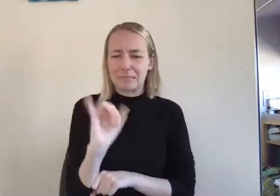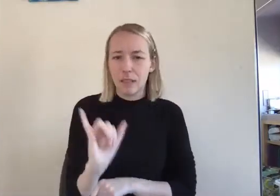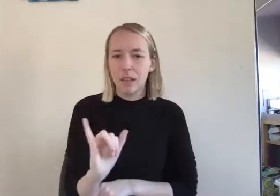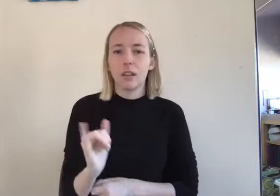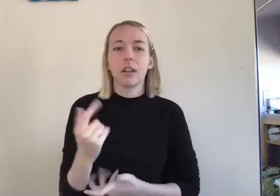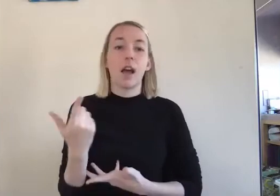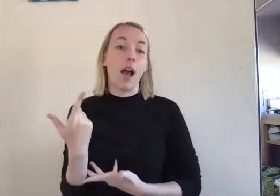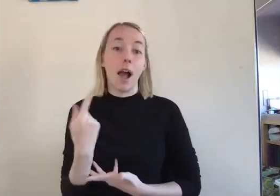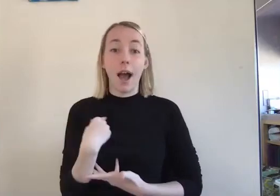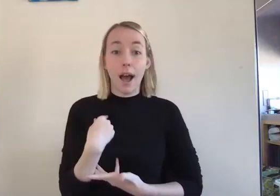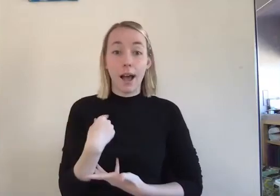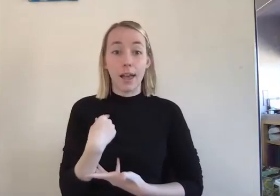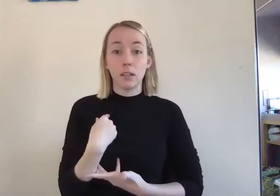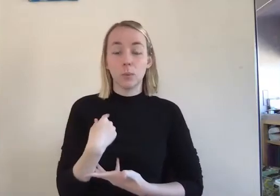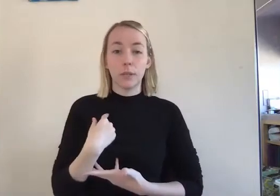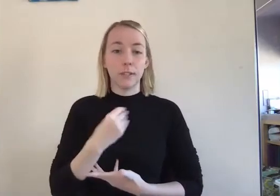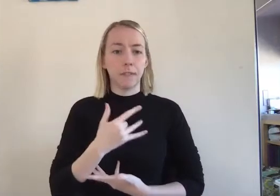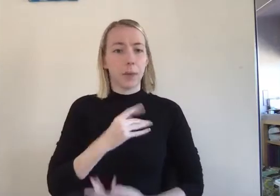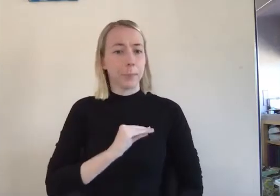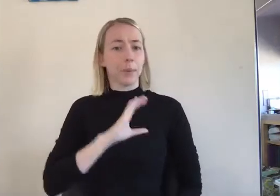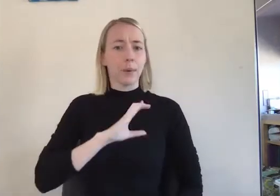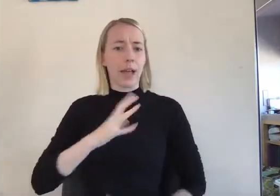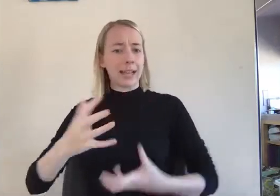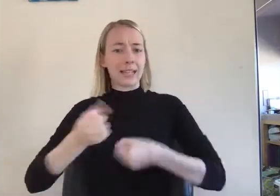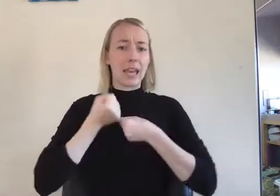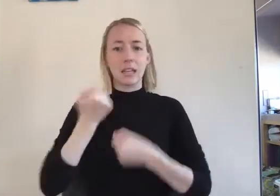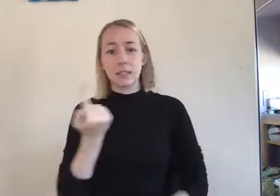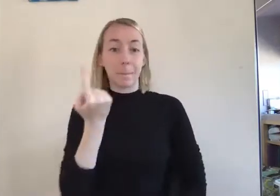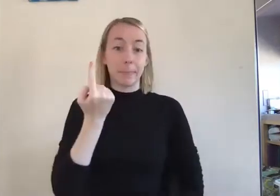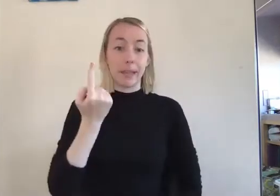that I was going to get something here. Something